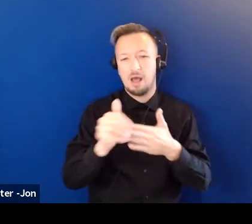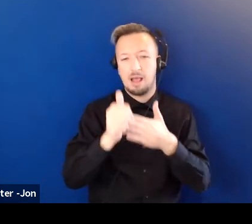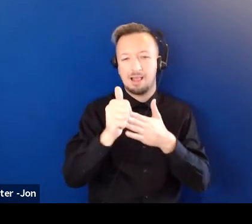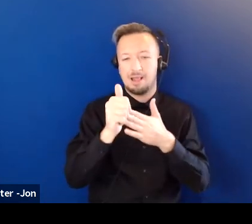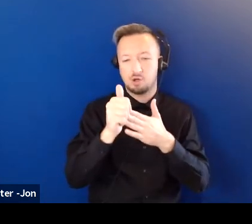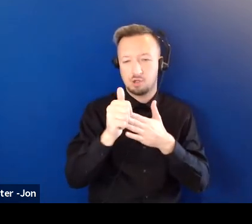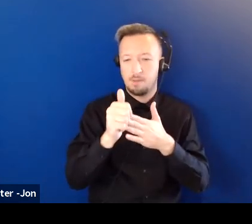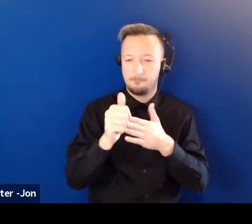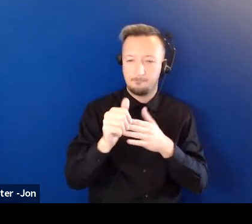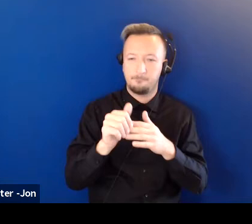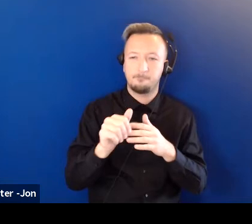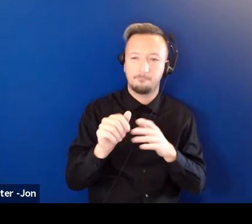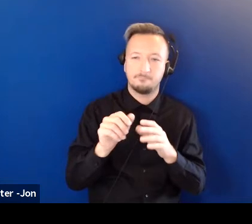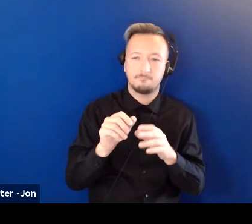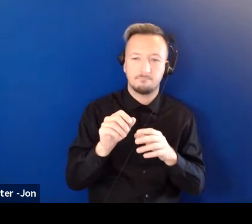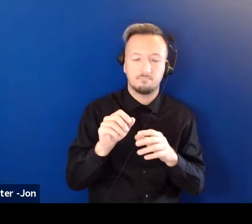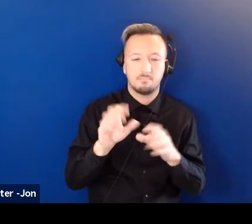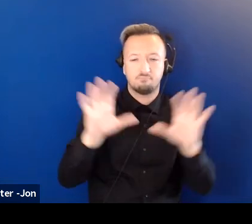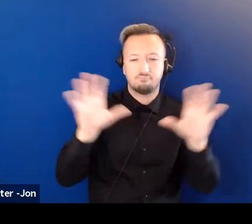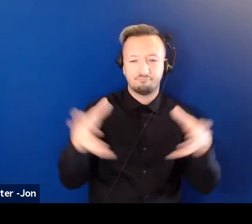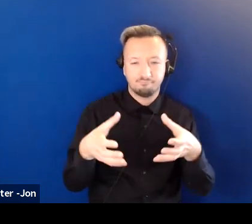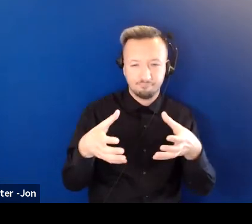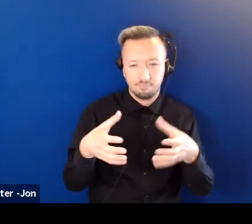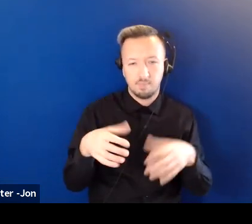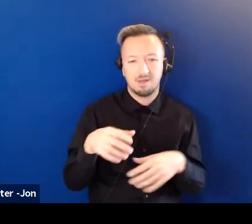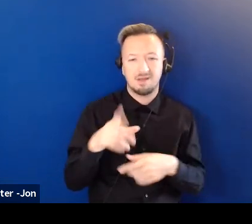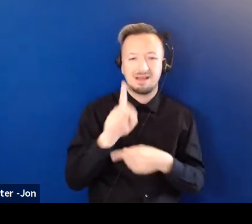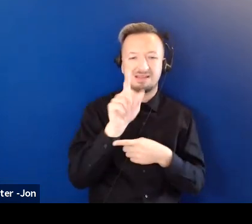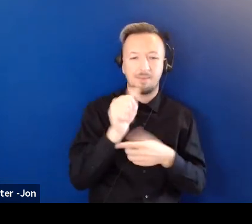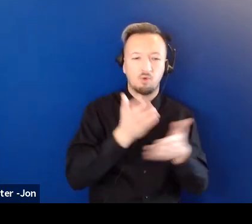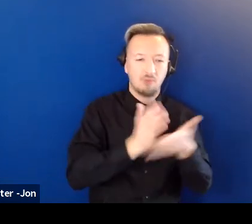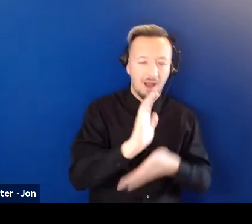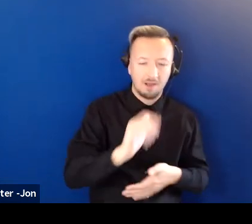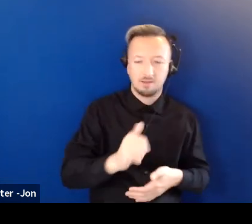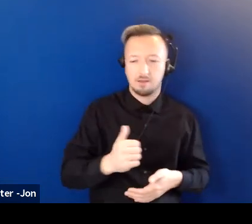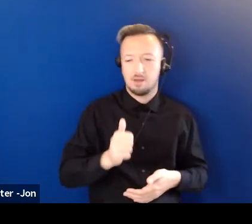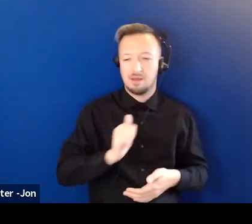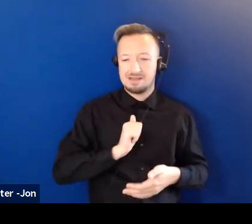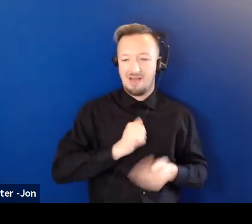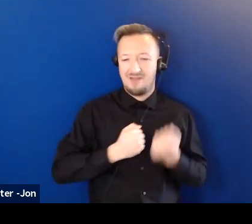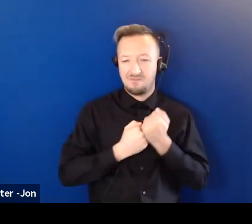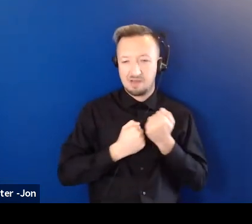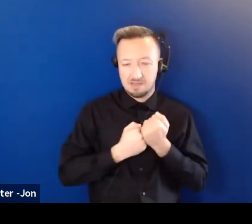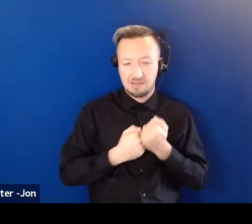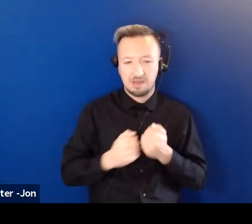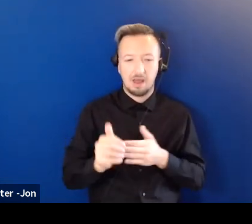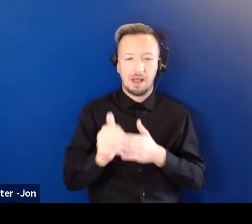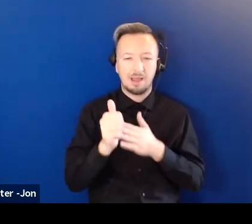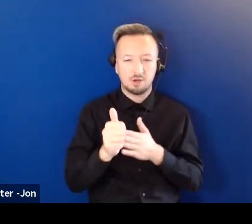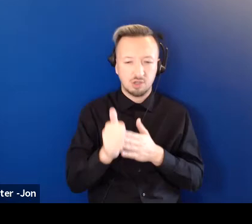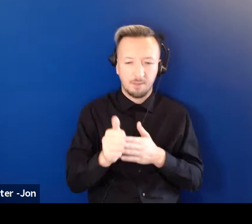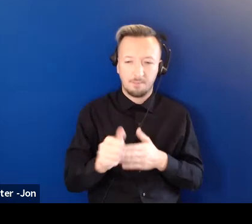learn about things like disability rights, self-advocacy, leadership, and independent living skills. And